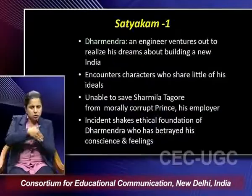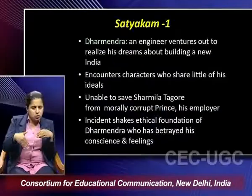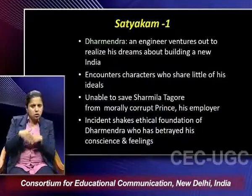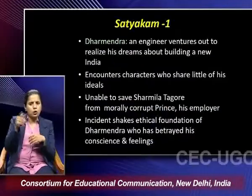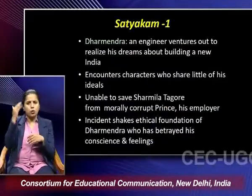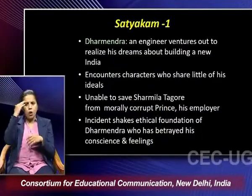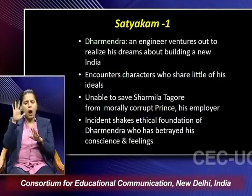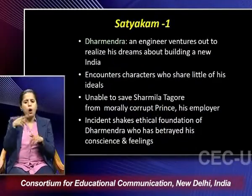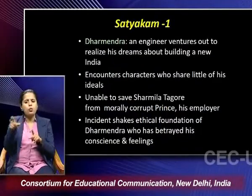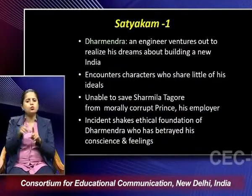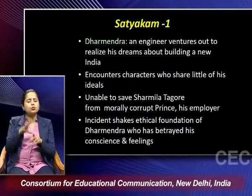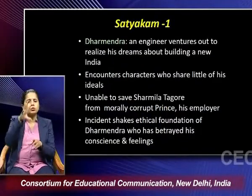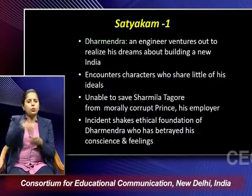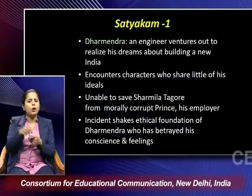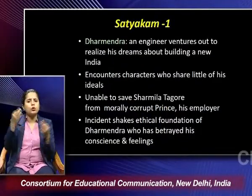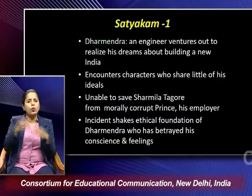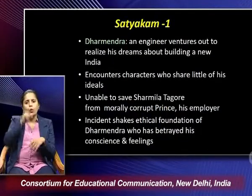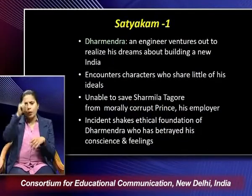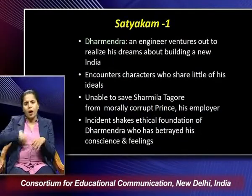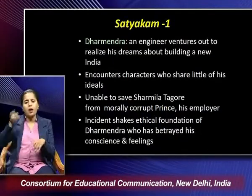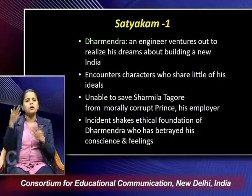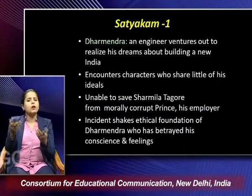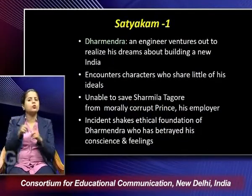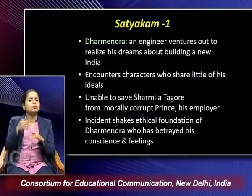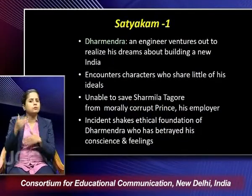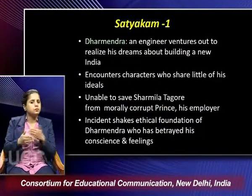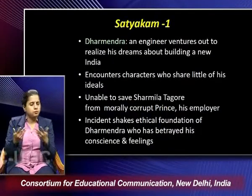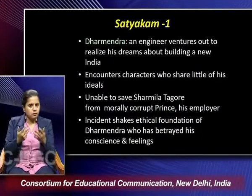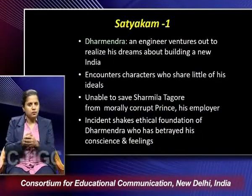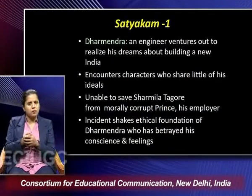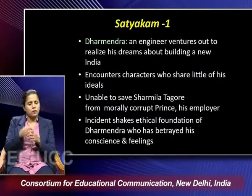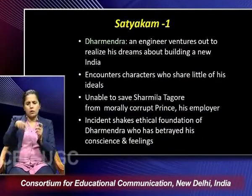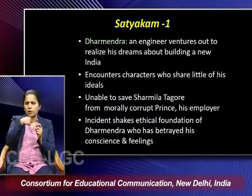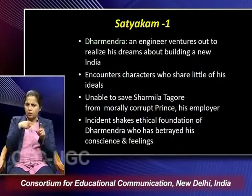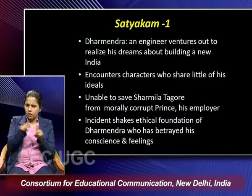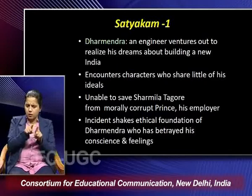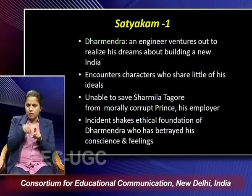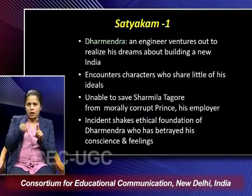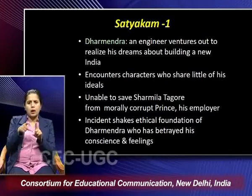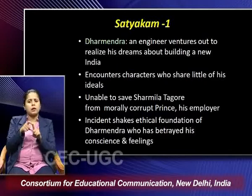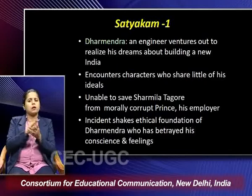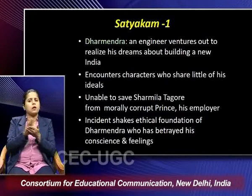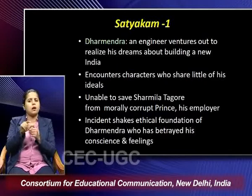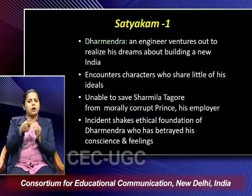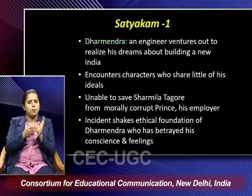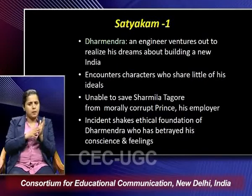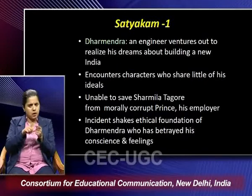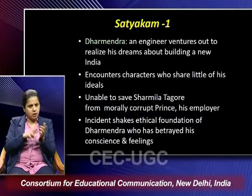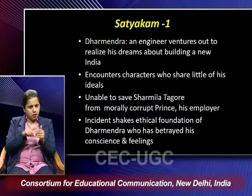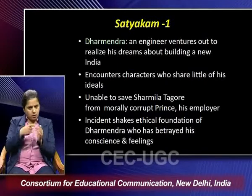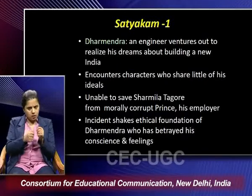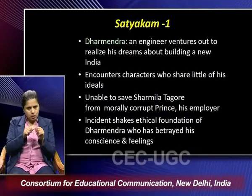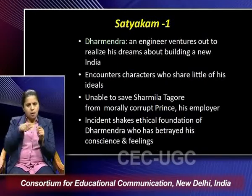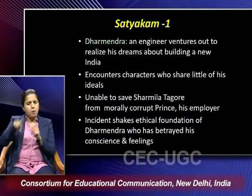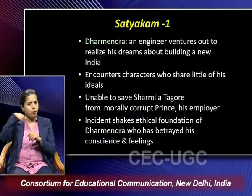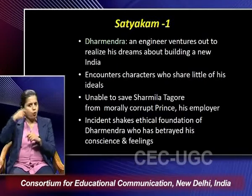they will contribute to build a new India. And we also find that Dharmendra in this particular film is